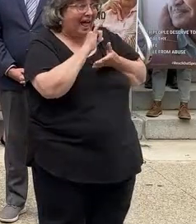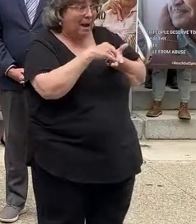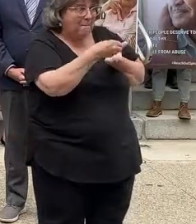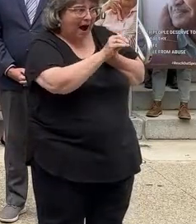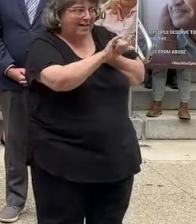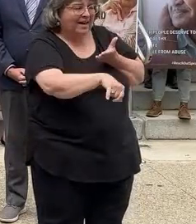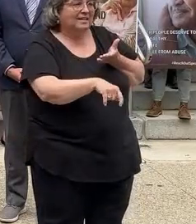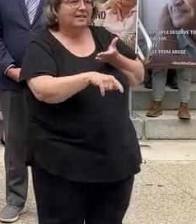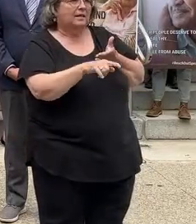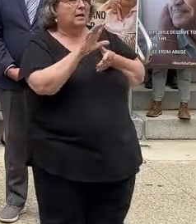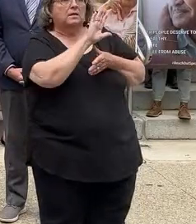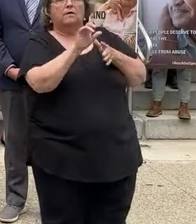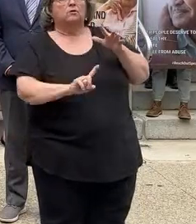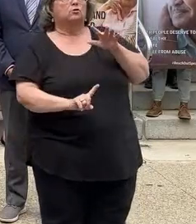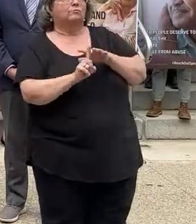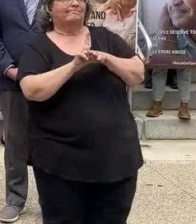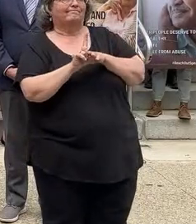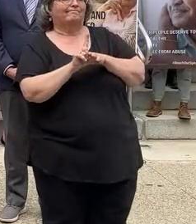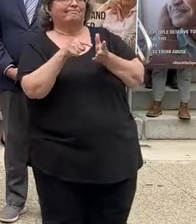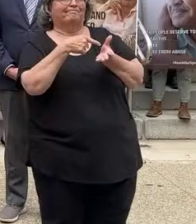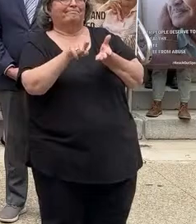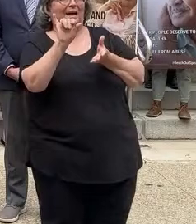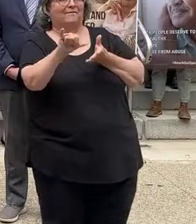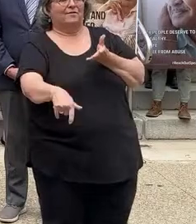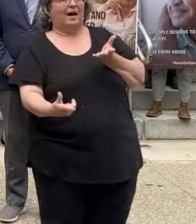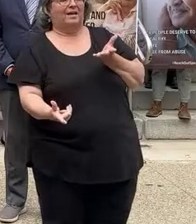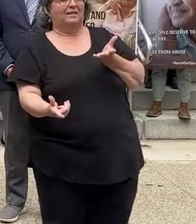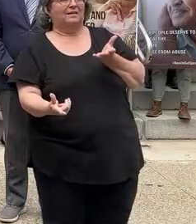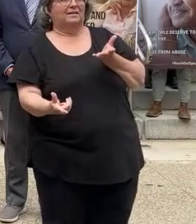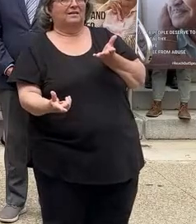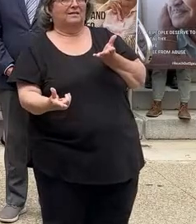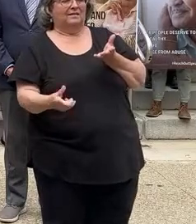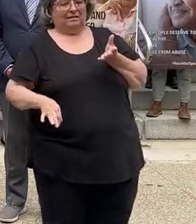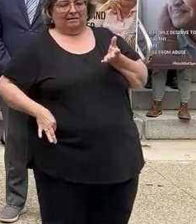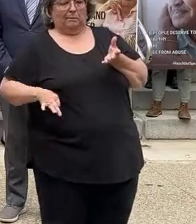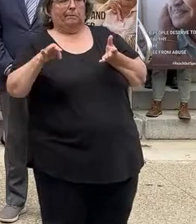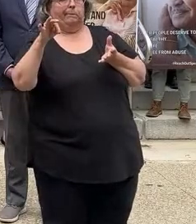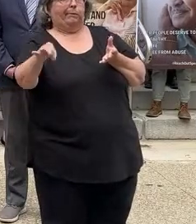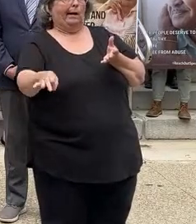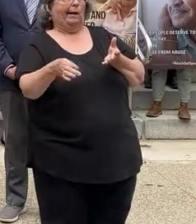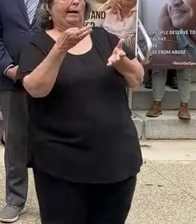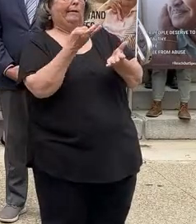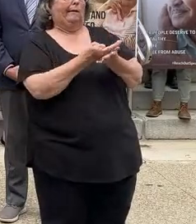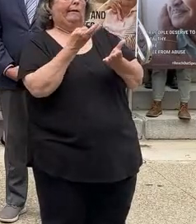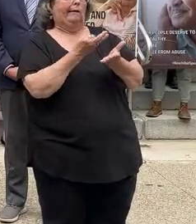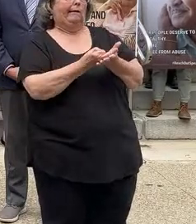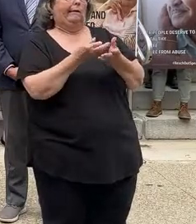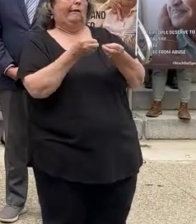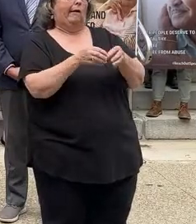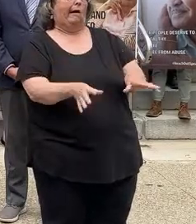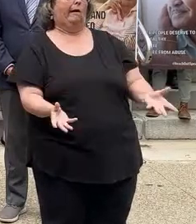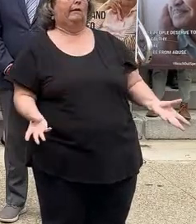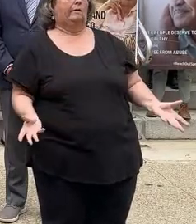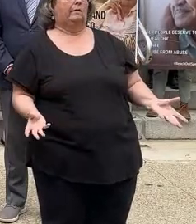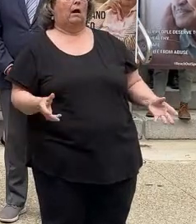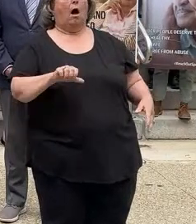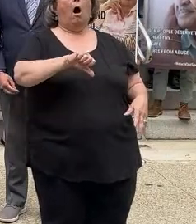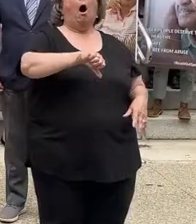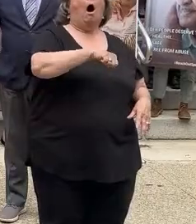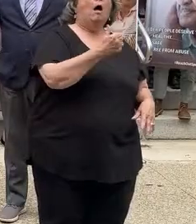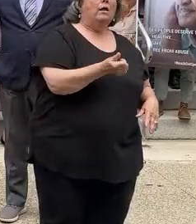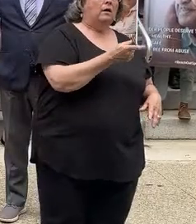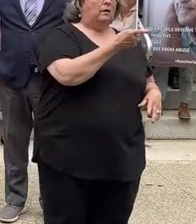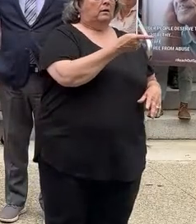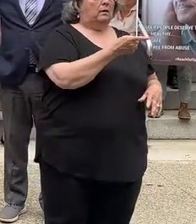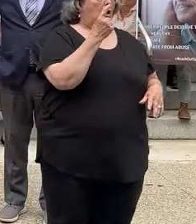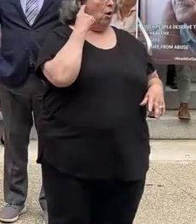and then of course it never shows up. They've paid for it, and then they're out of pocket, a significant financial loss. The other is,